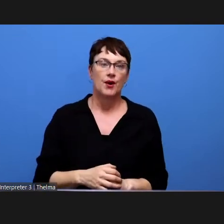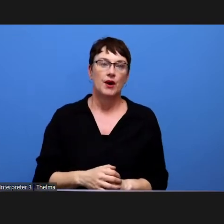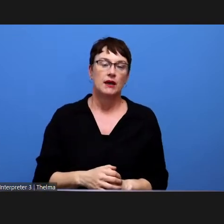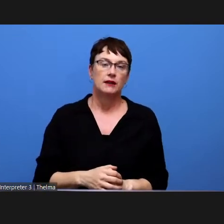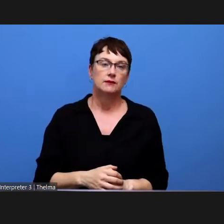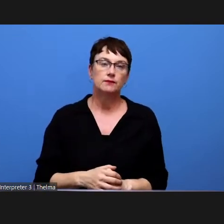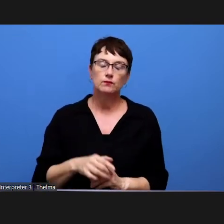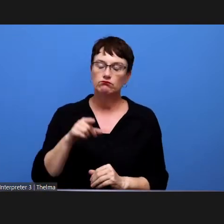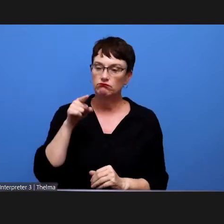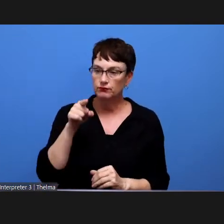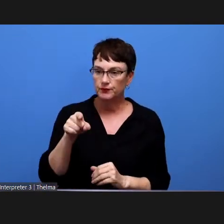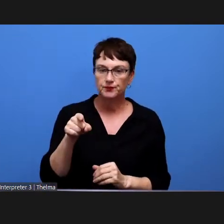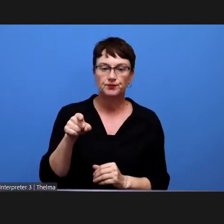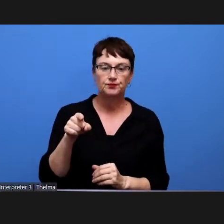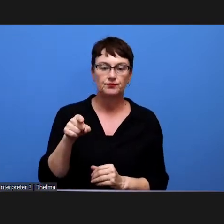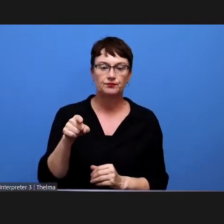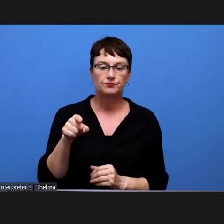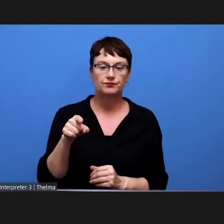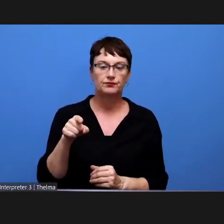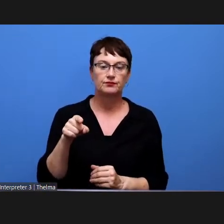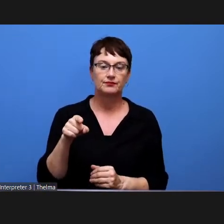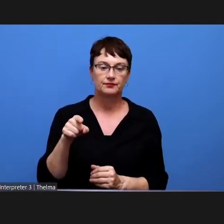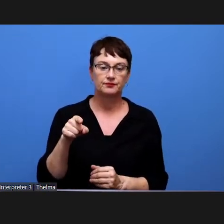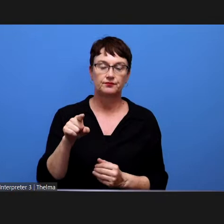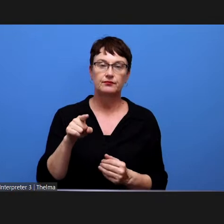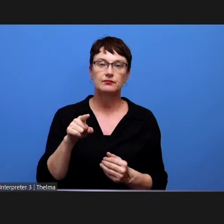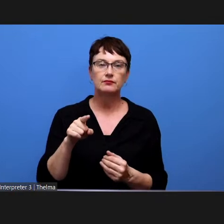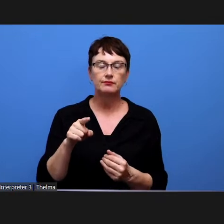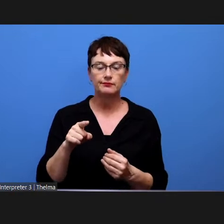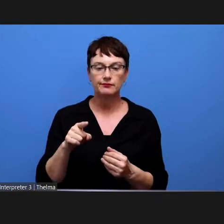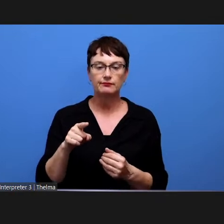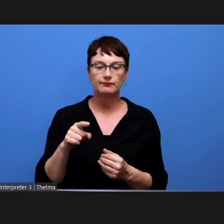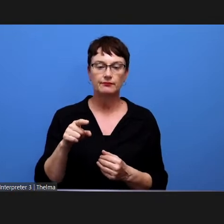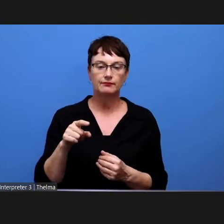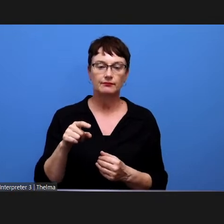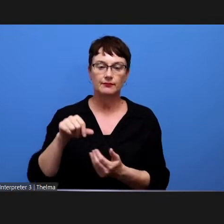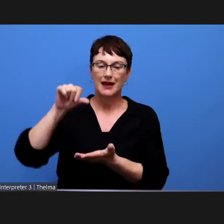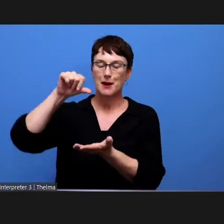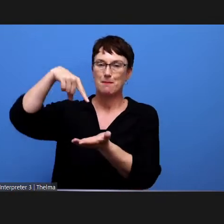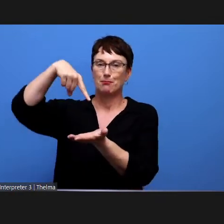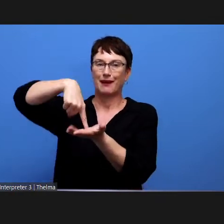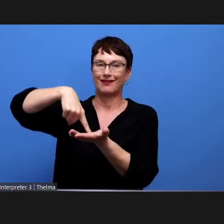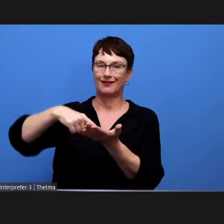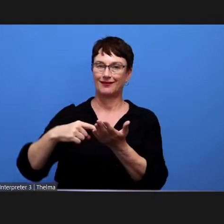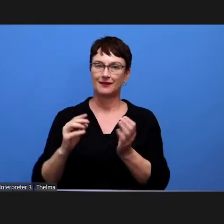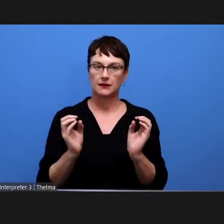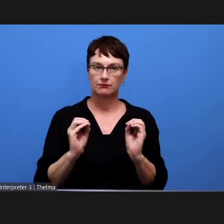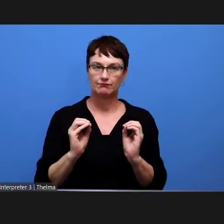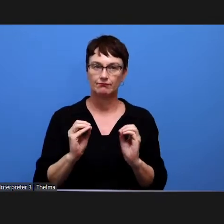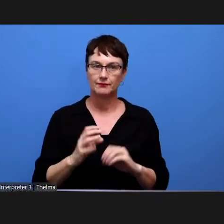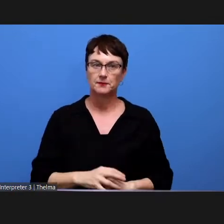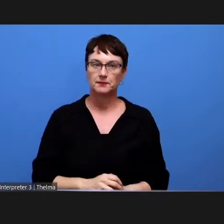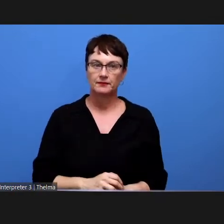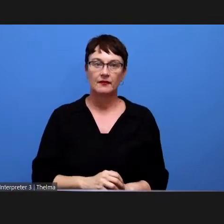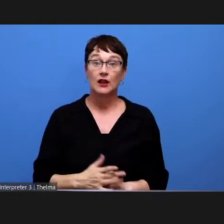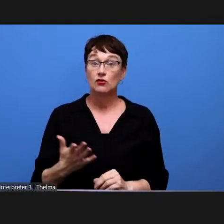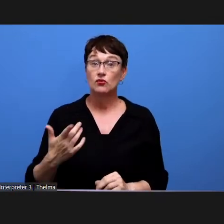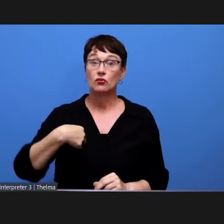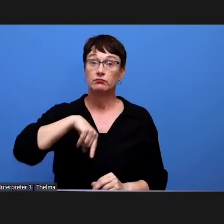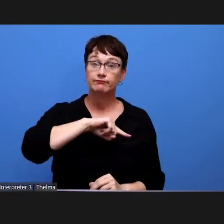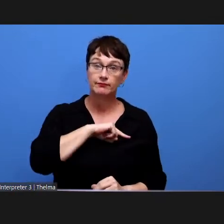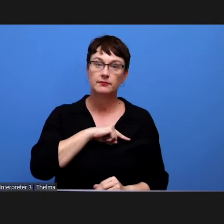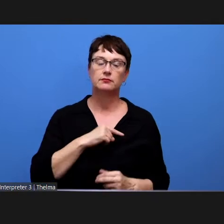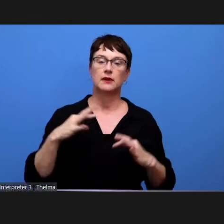included the Minister of Human Settlement for the Republic of South Africa, and also